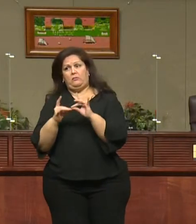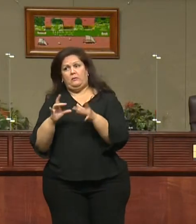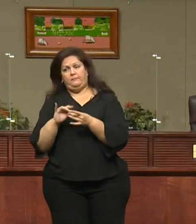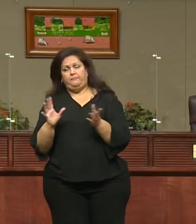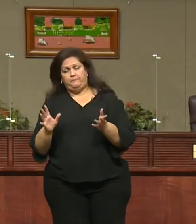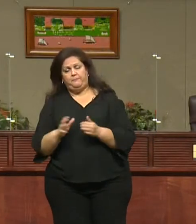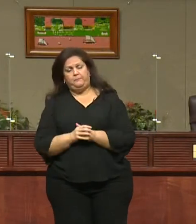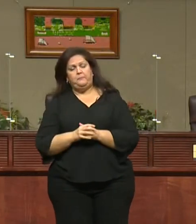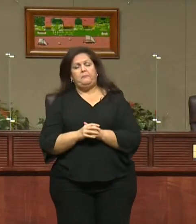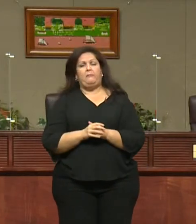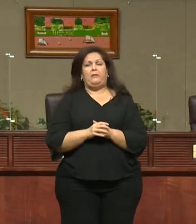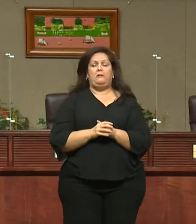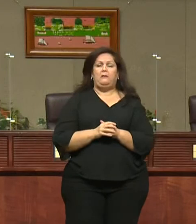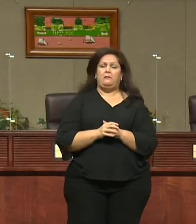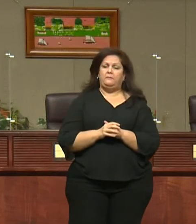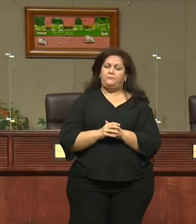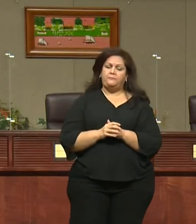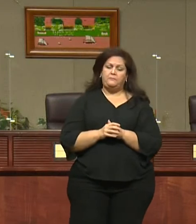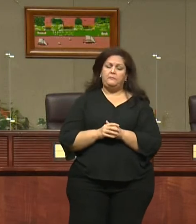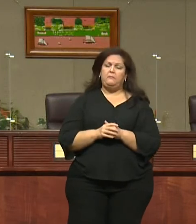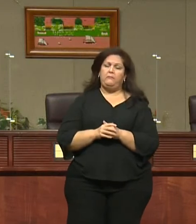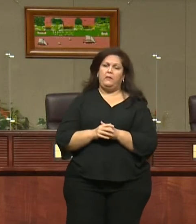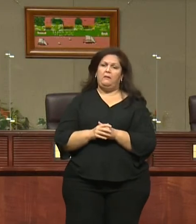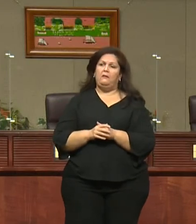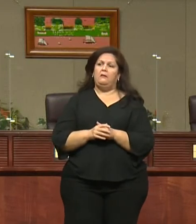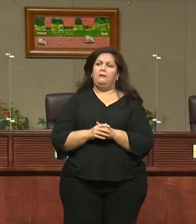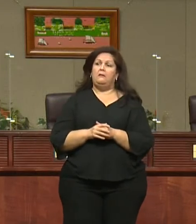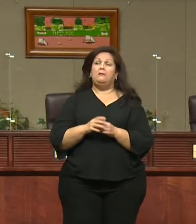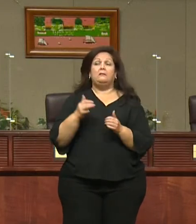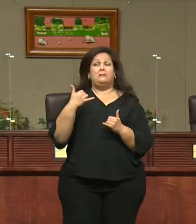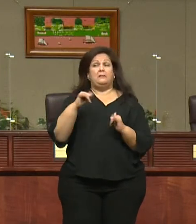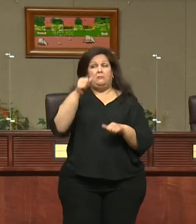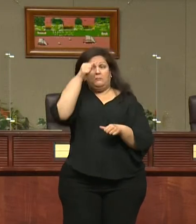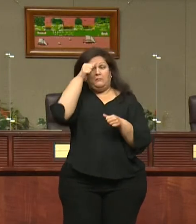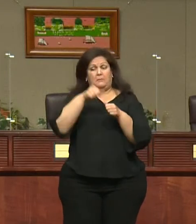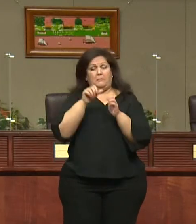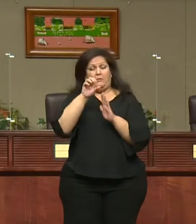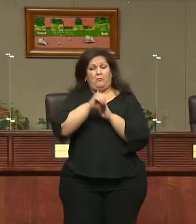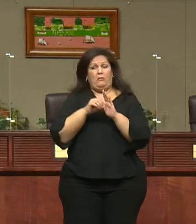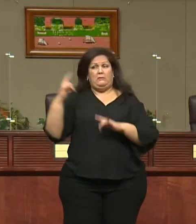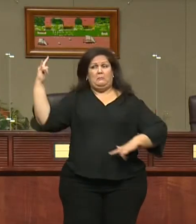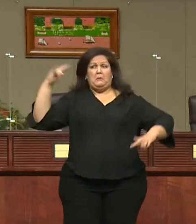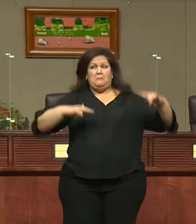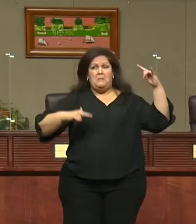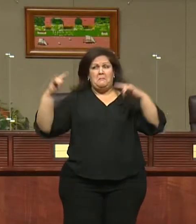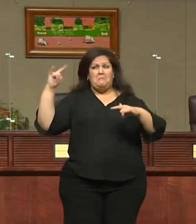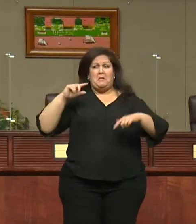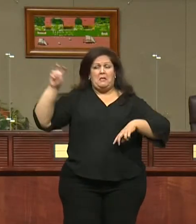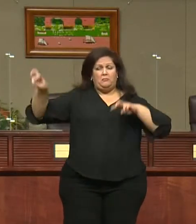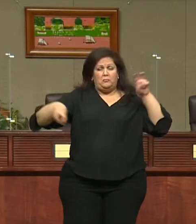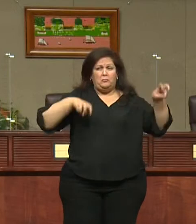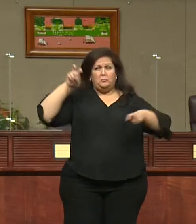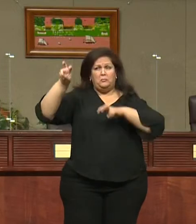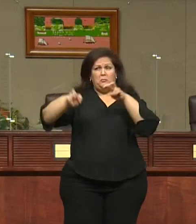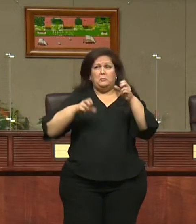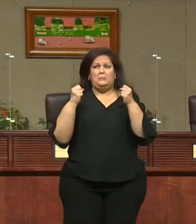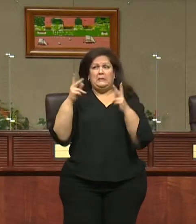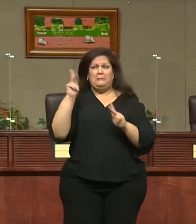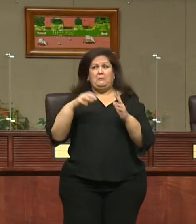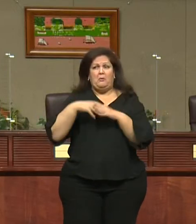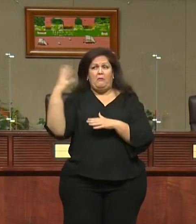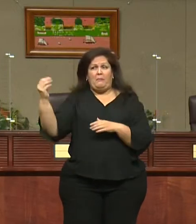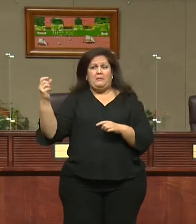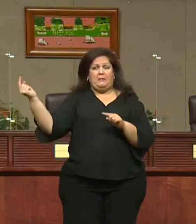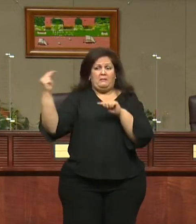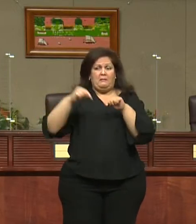have a number of tourists who will be coming in, who will be visiting in our county, because